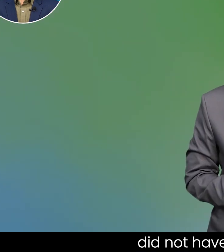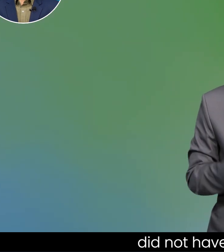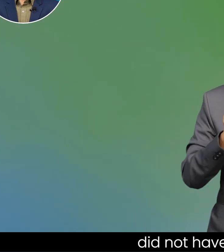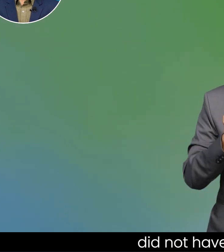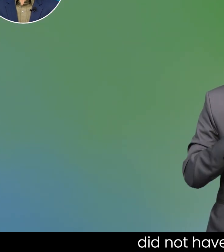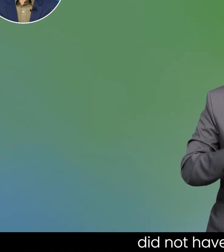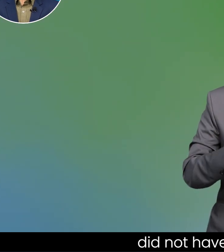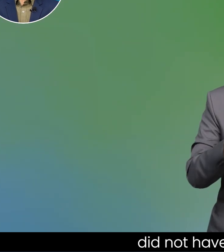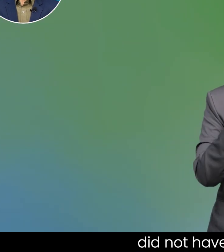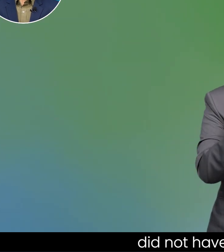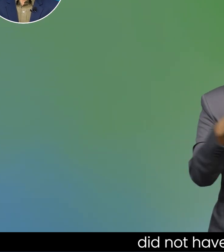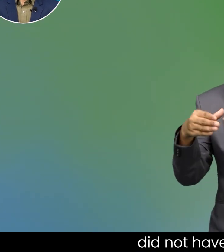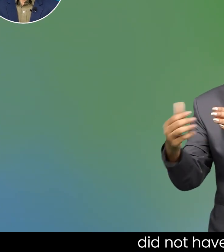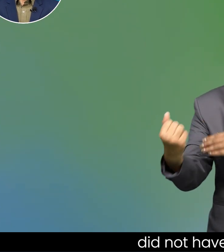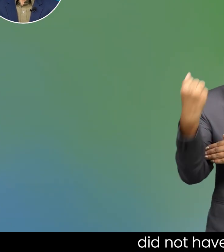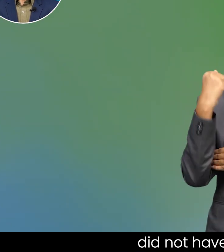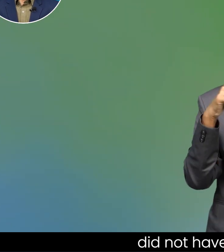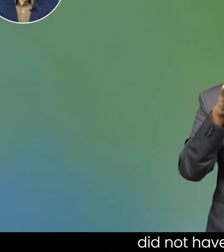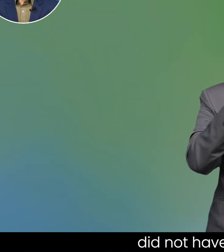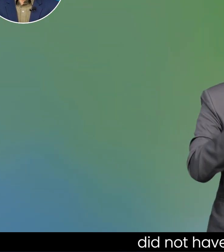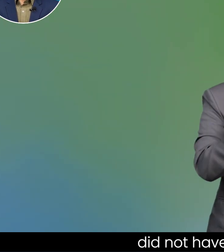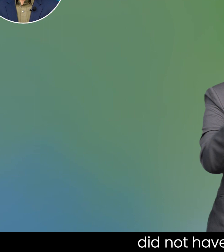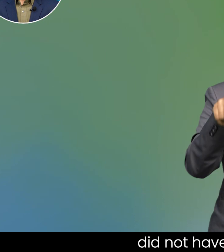did not have a powerful landlords